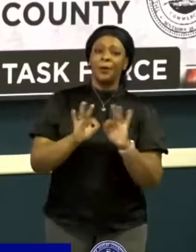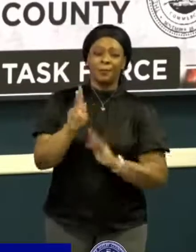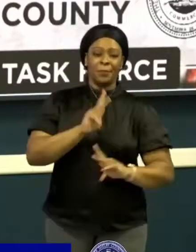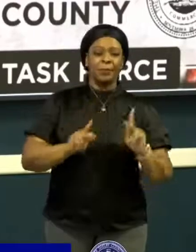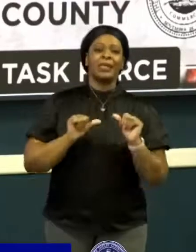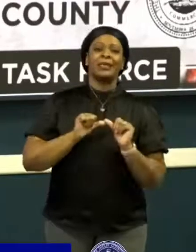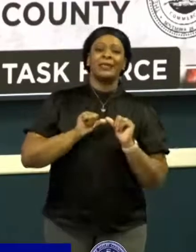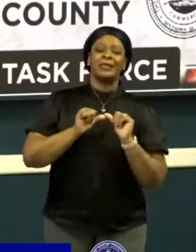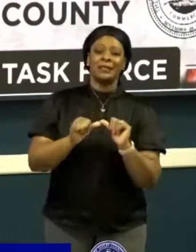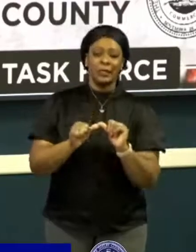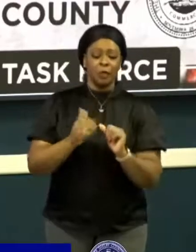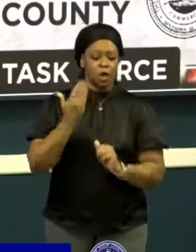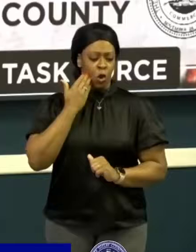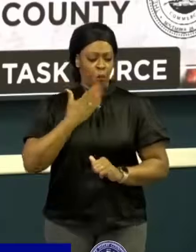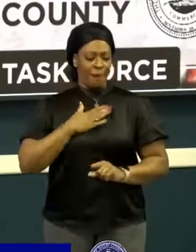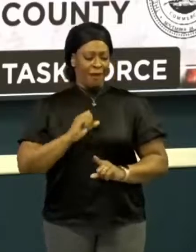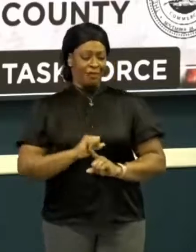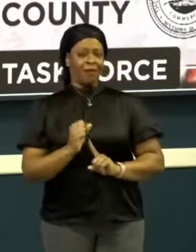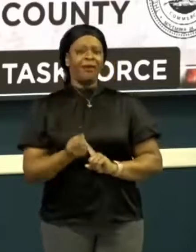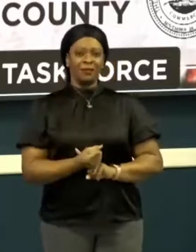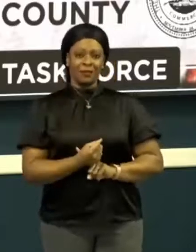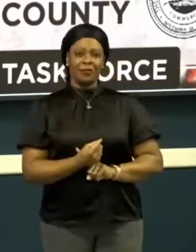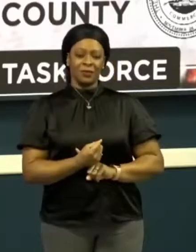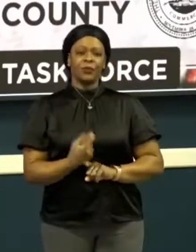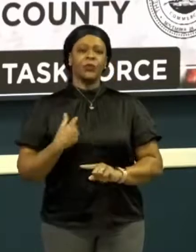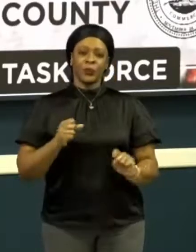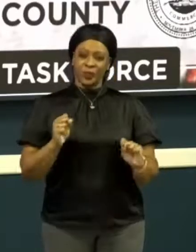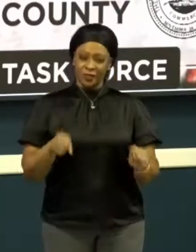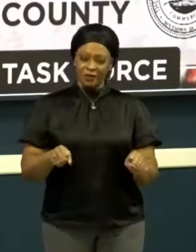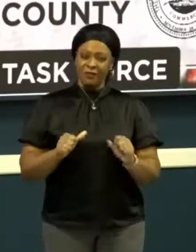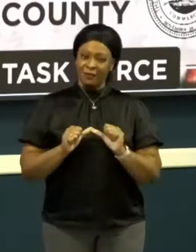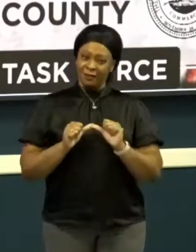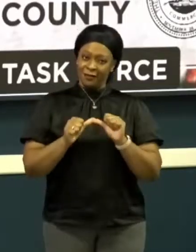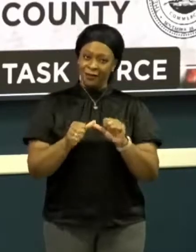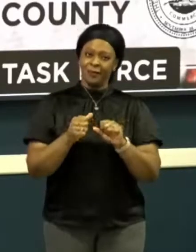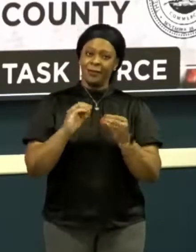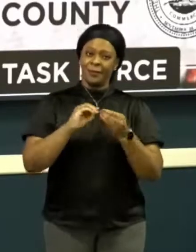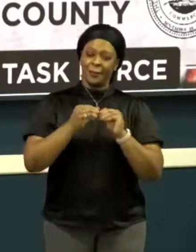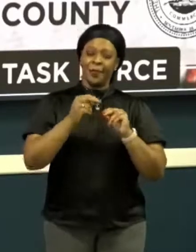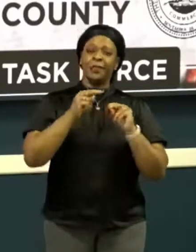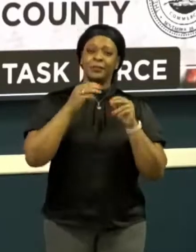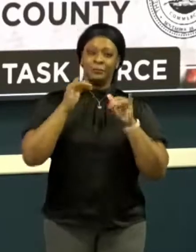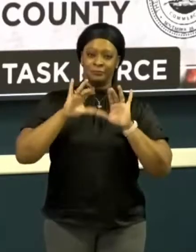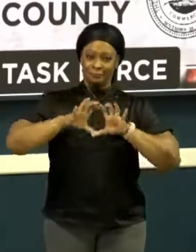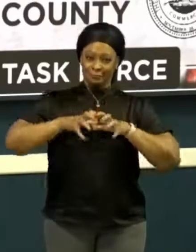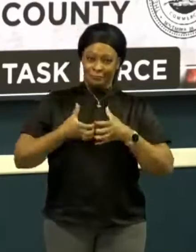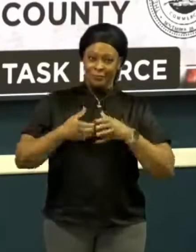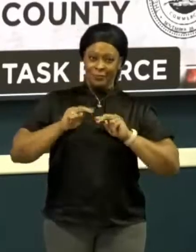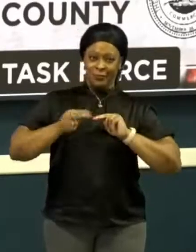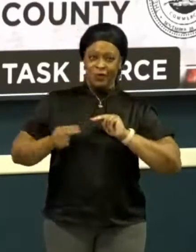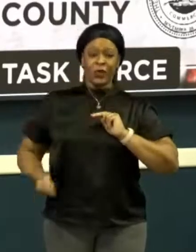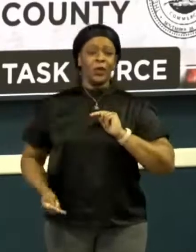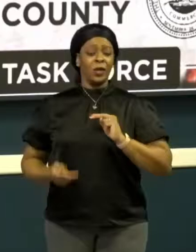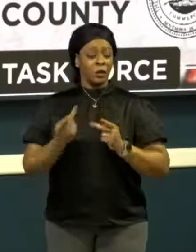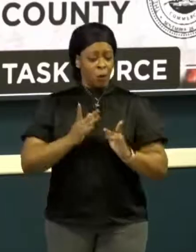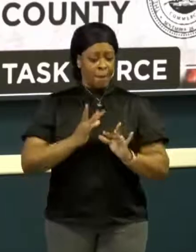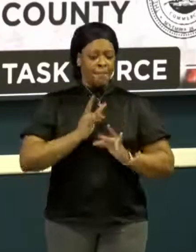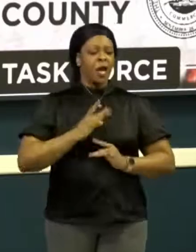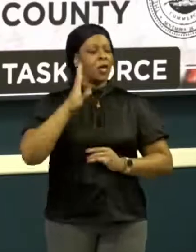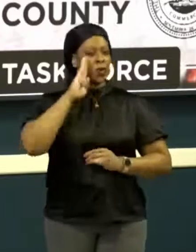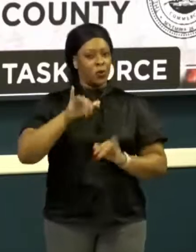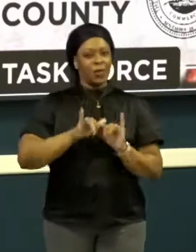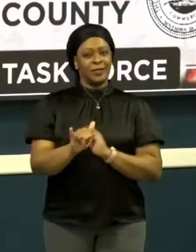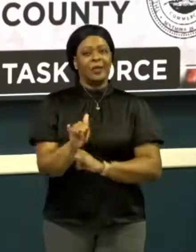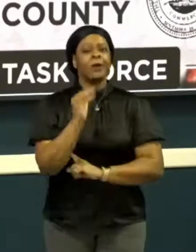folks are continuing to know their status so that we can keep these numbers contained. And if someone is positive, they know that they need to